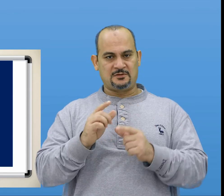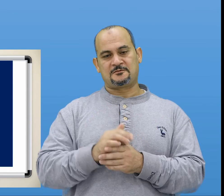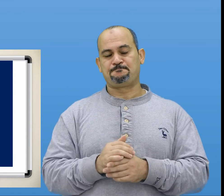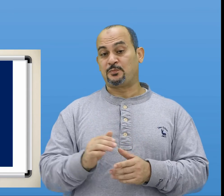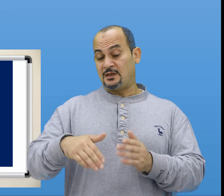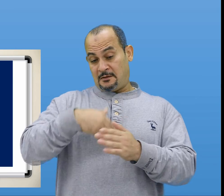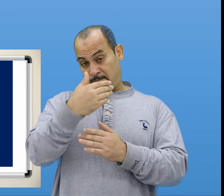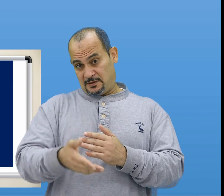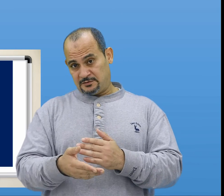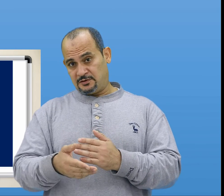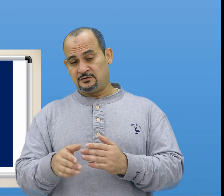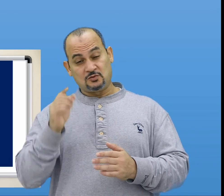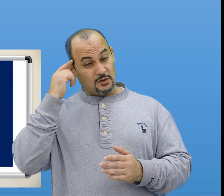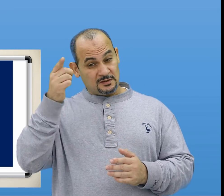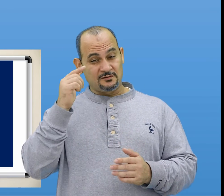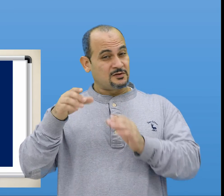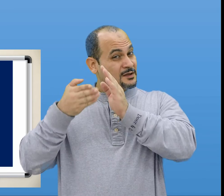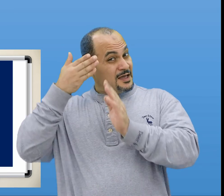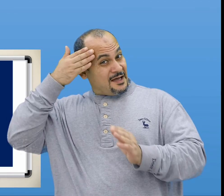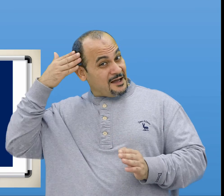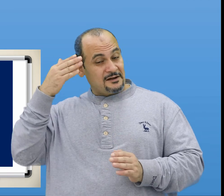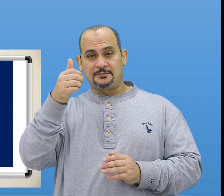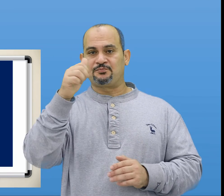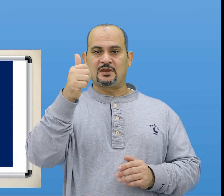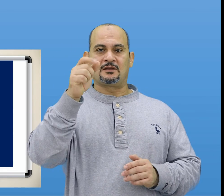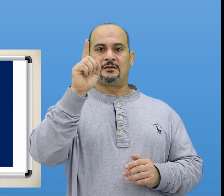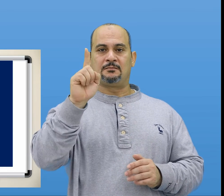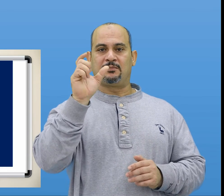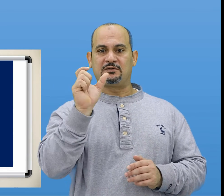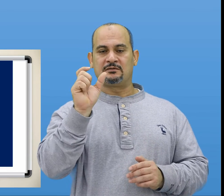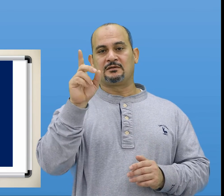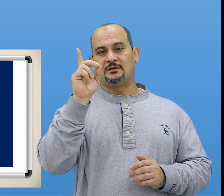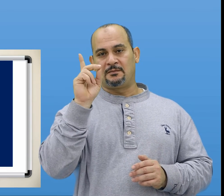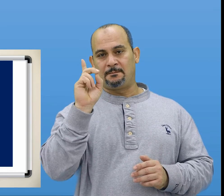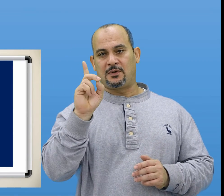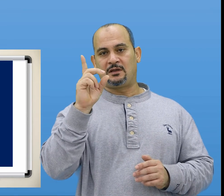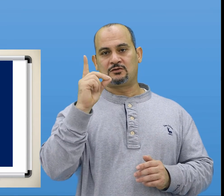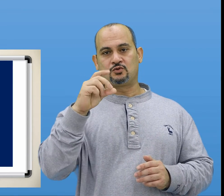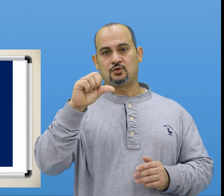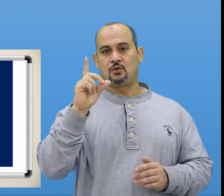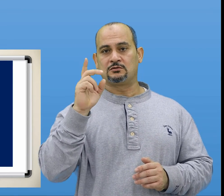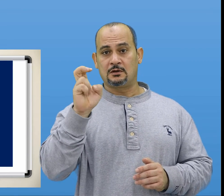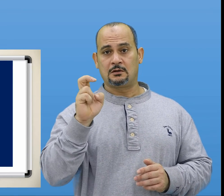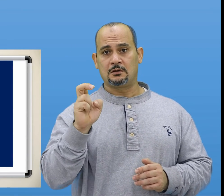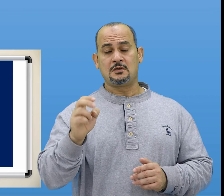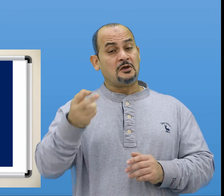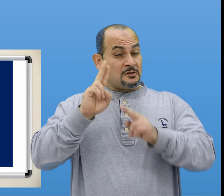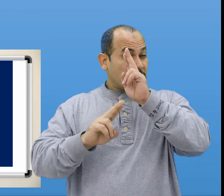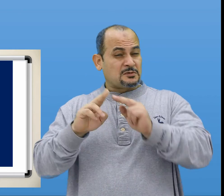to enjoy those happy moments. And of course, we can celebrate the young achievements of